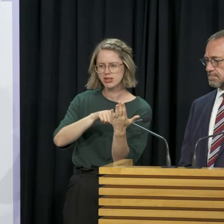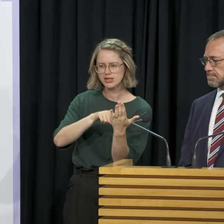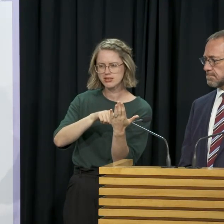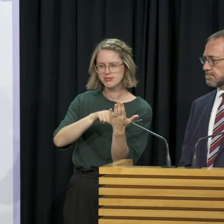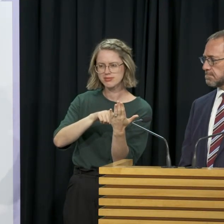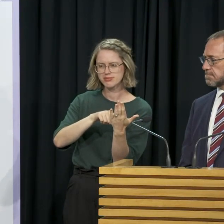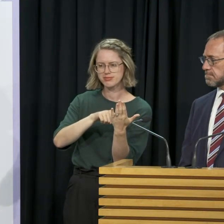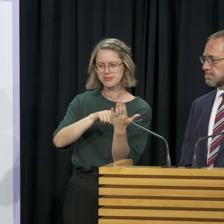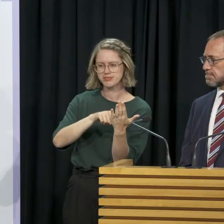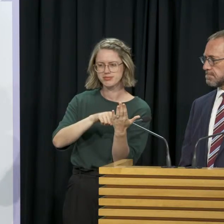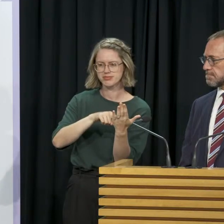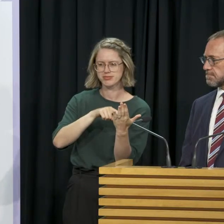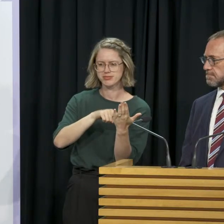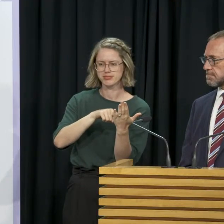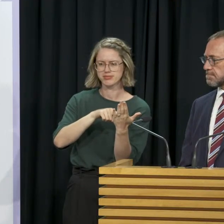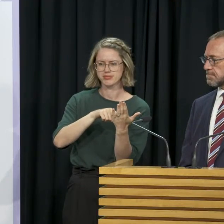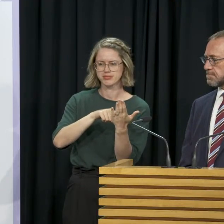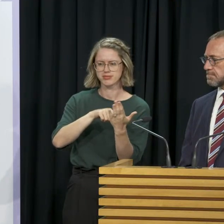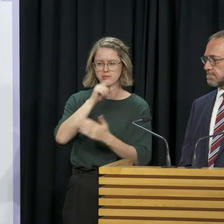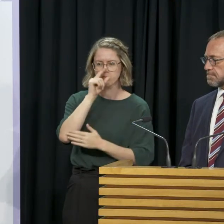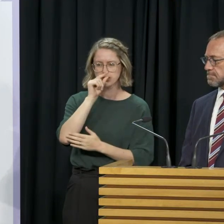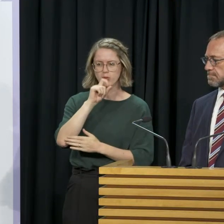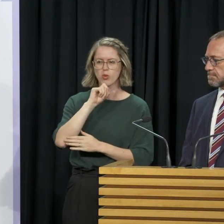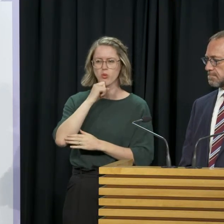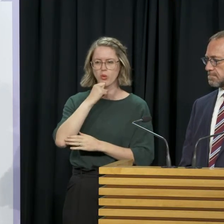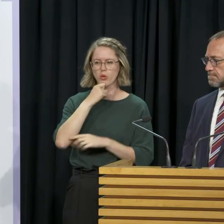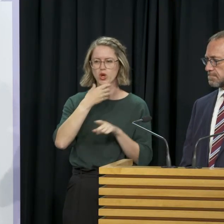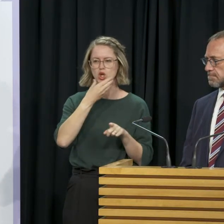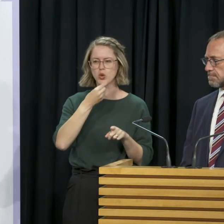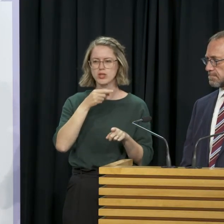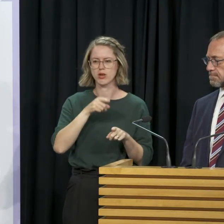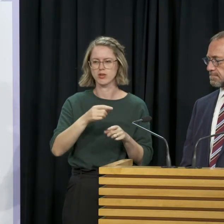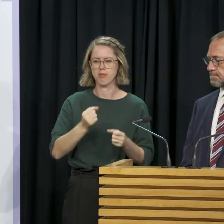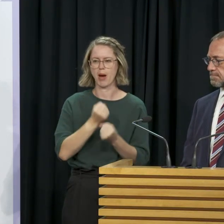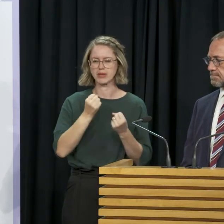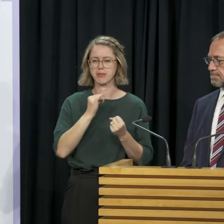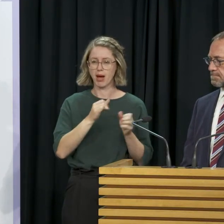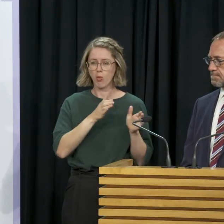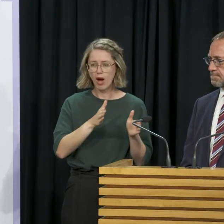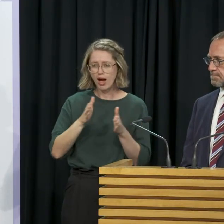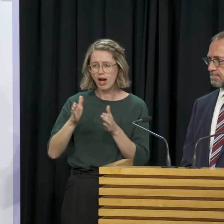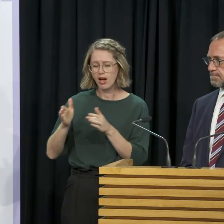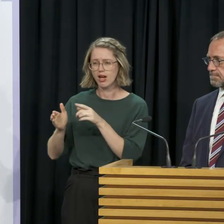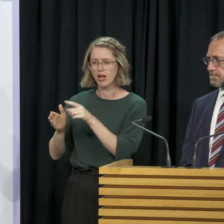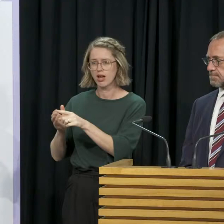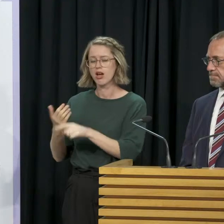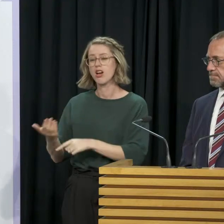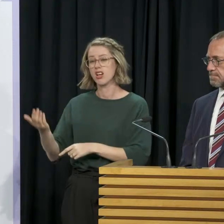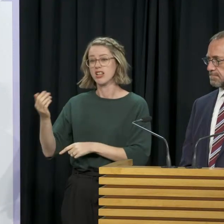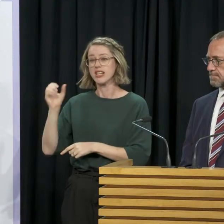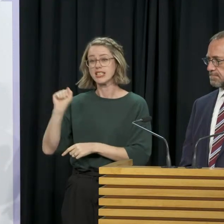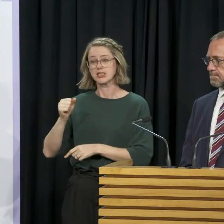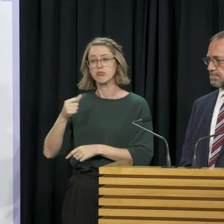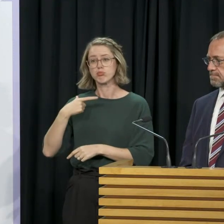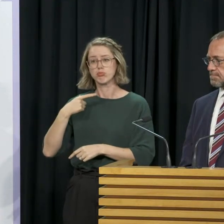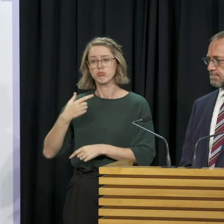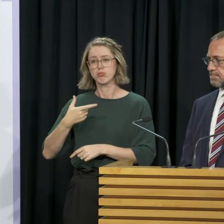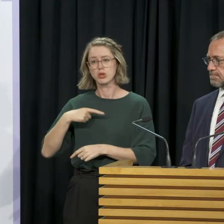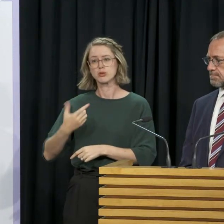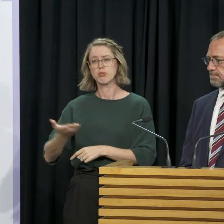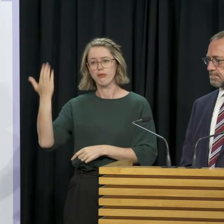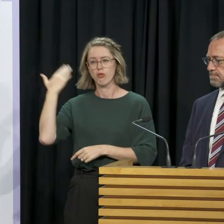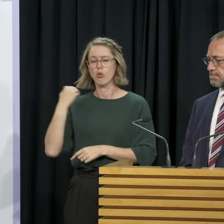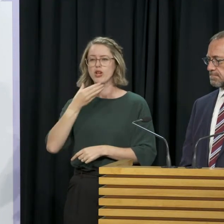I think so, because of course we've used these systems for specifically before on child pornography. So there's a